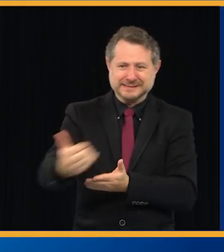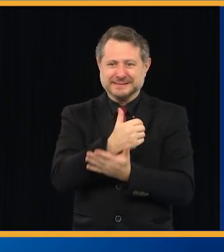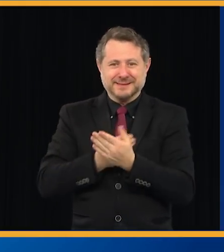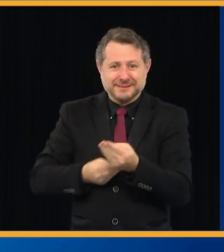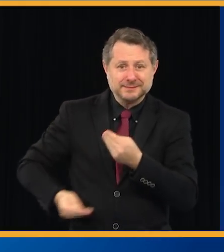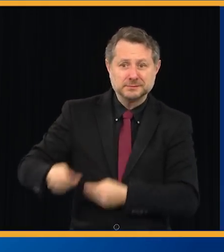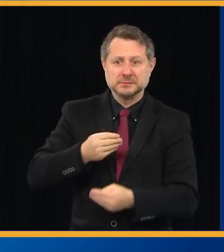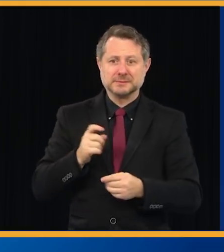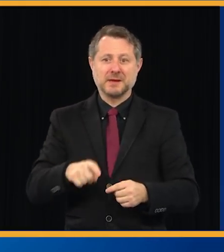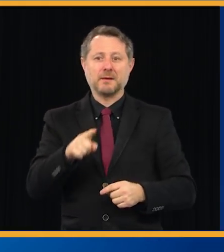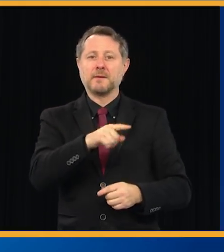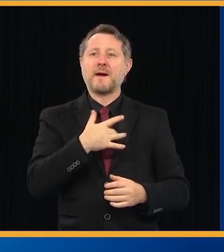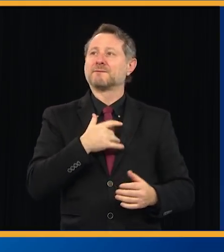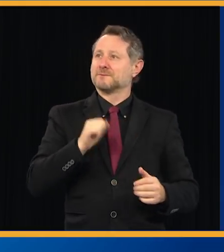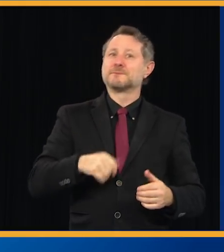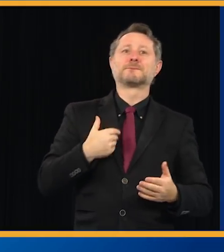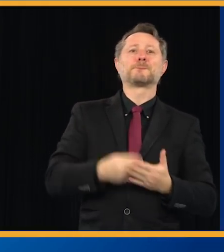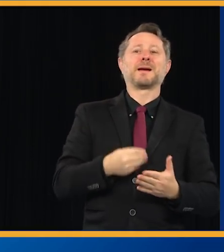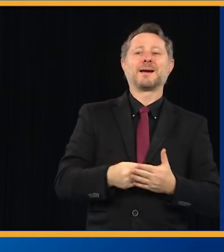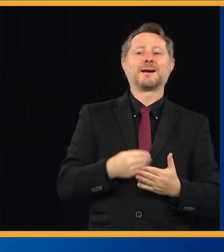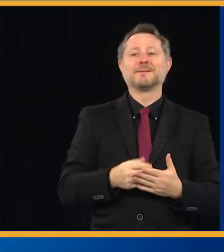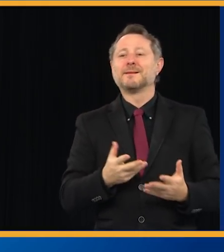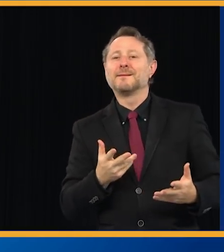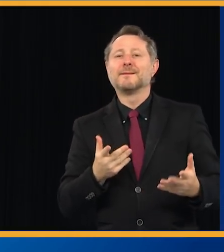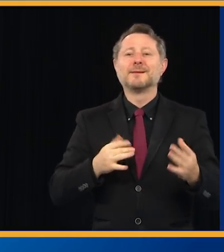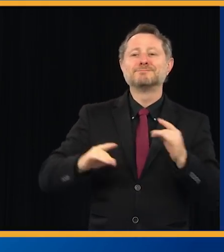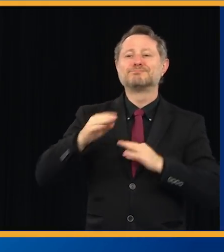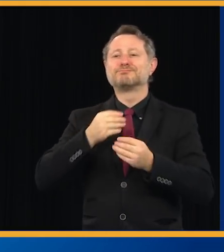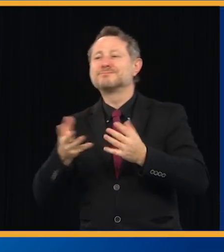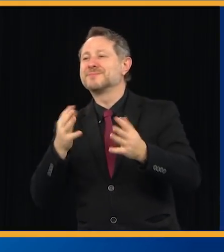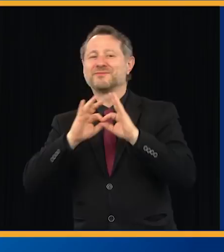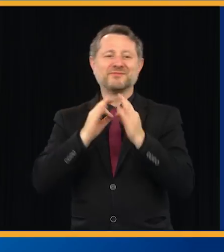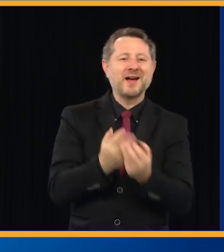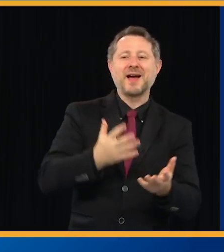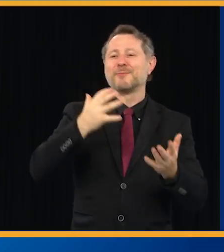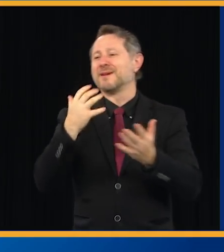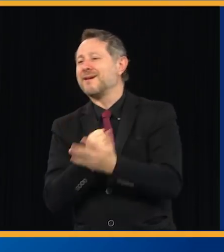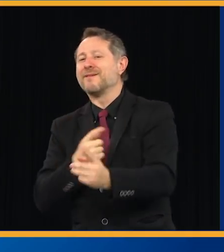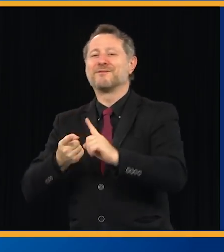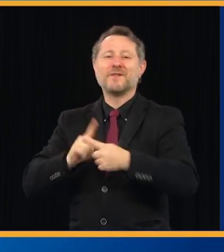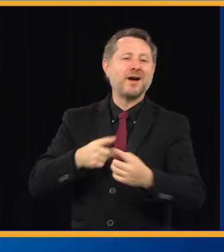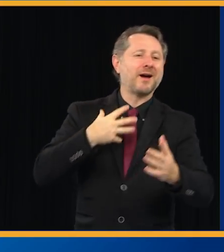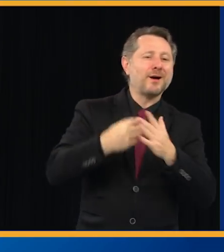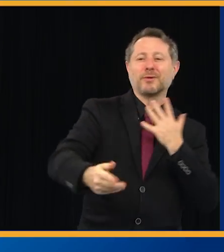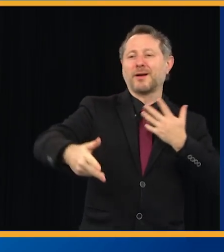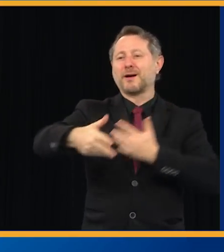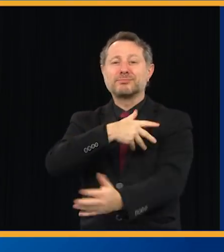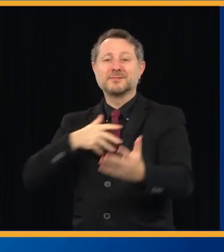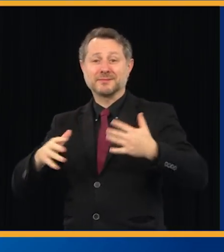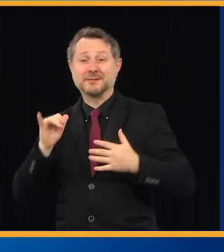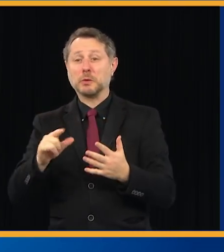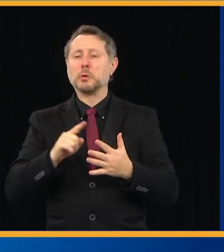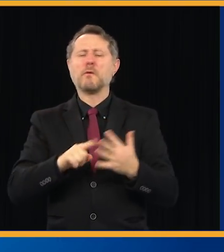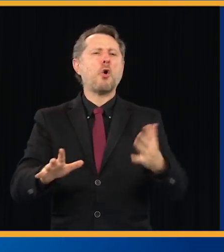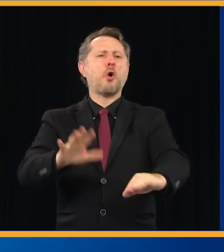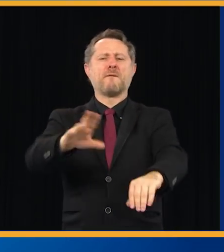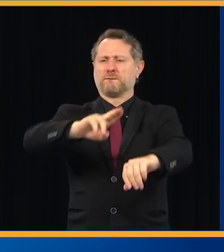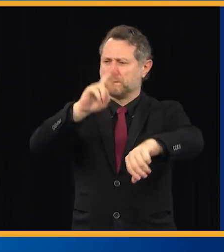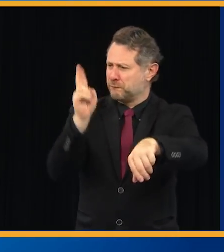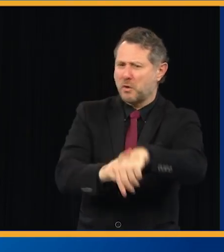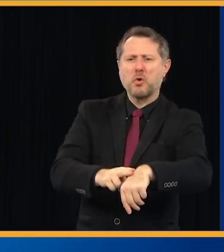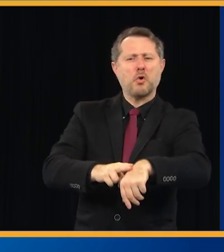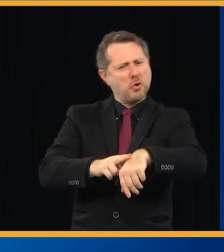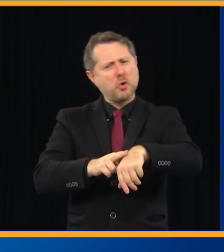out of the house. You have to be able to see friends. You have to be able to see family. So it's not a question of do we reopen. It's a